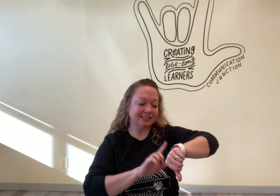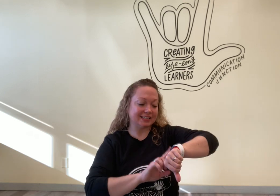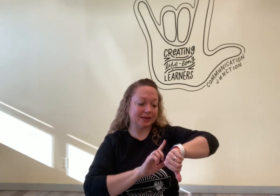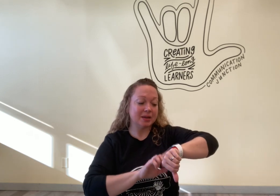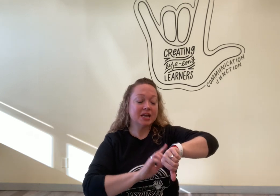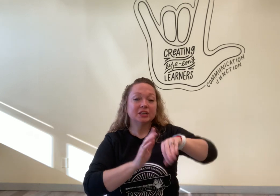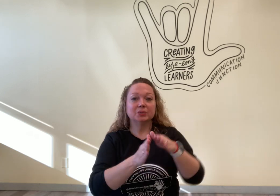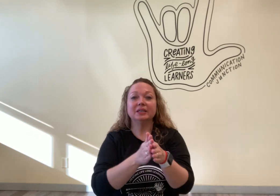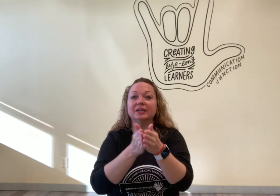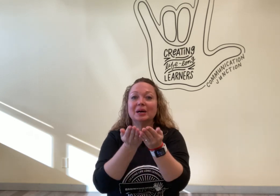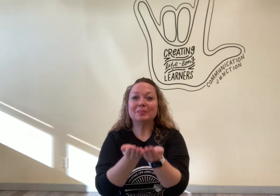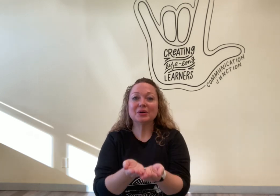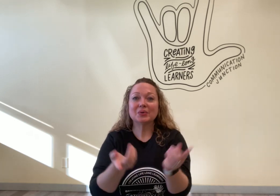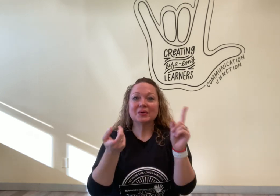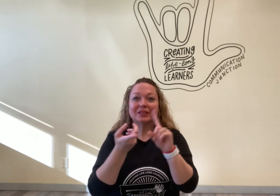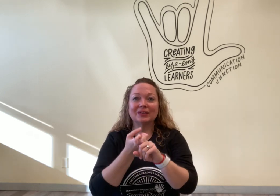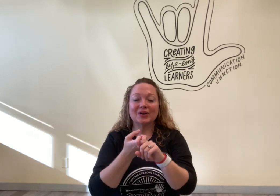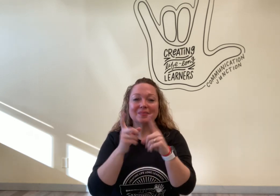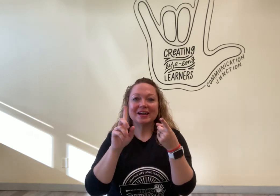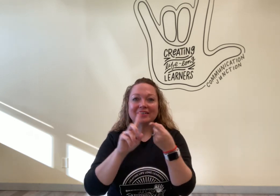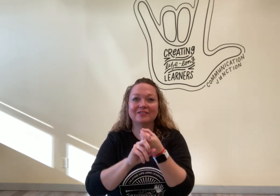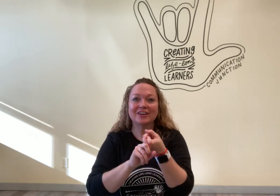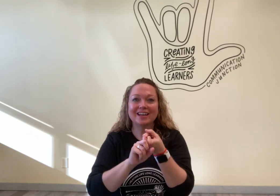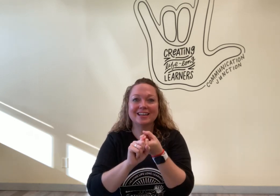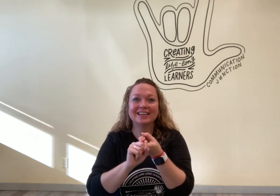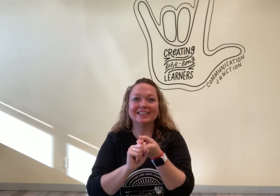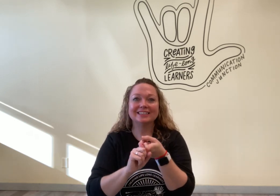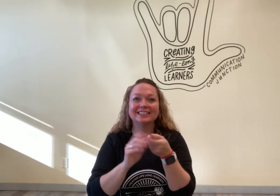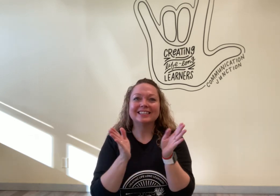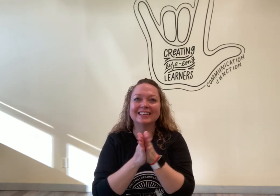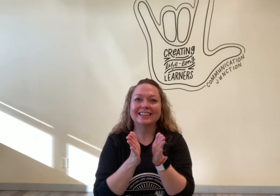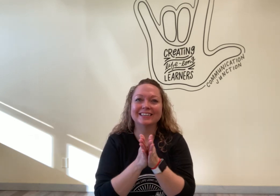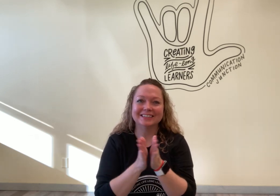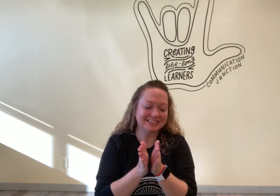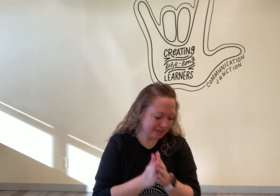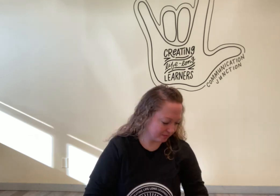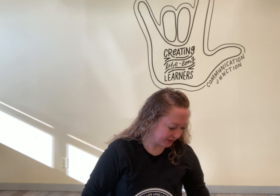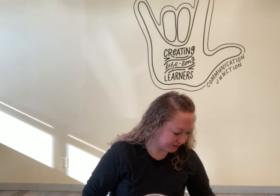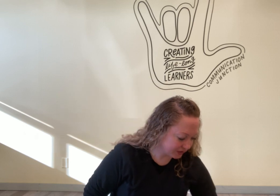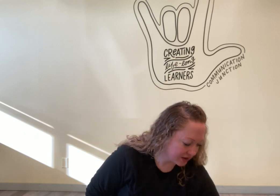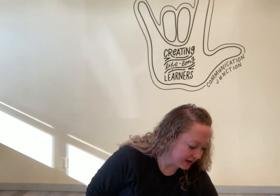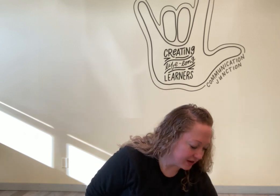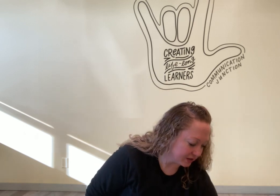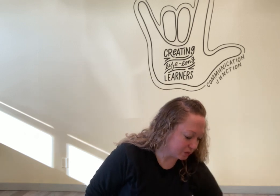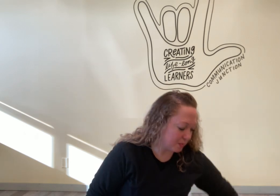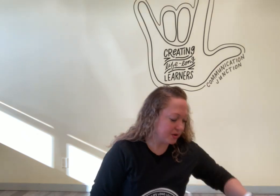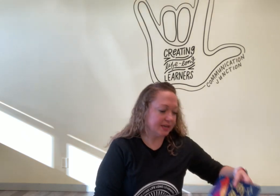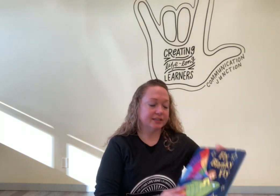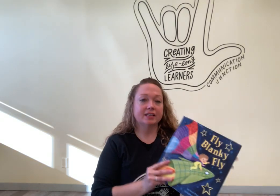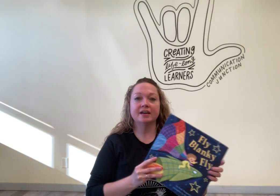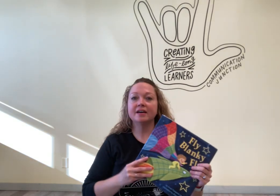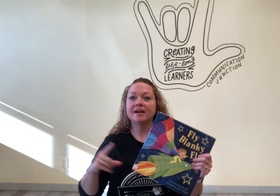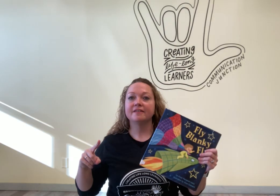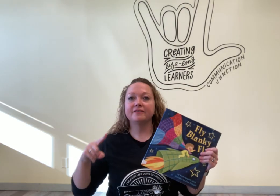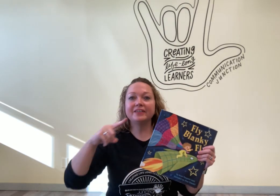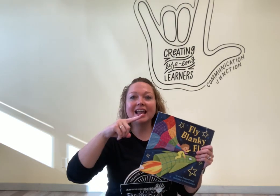time to read a book with all my friends. Good job, friends. So our book is